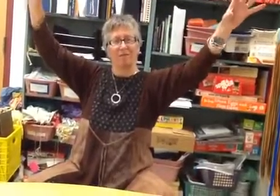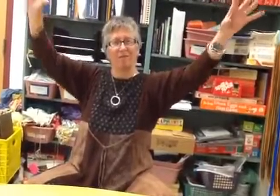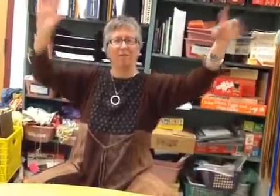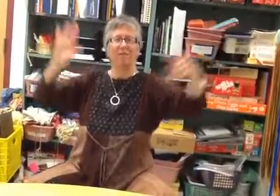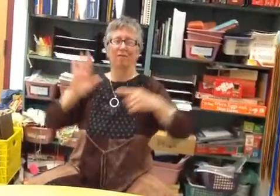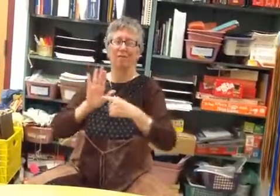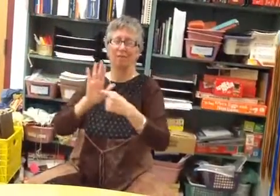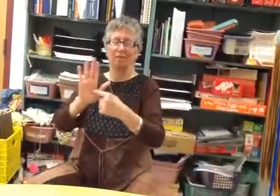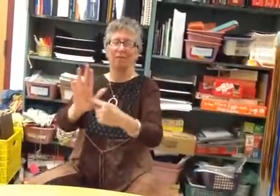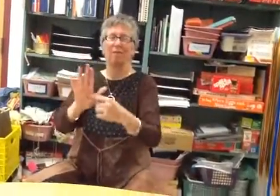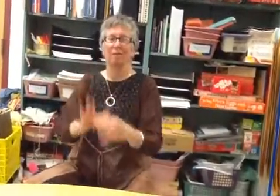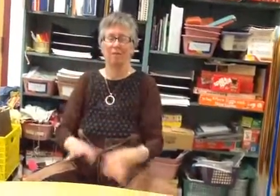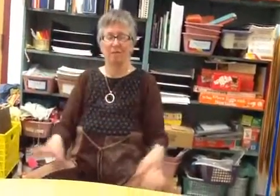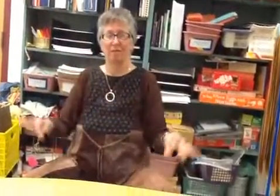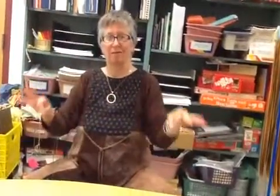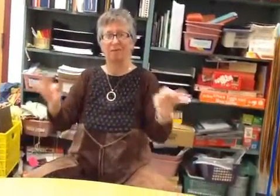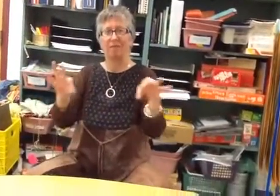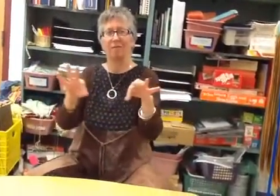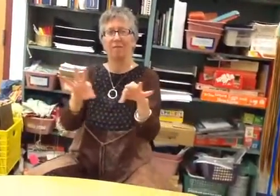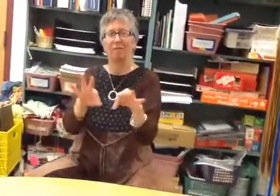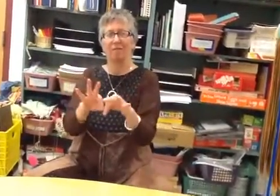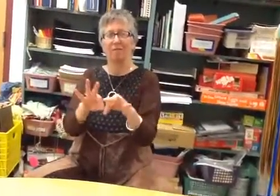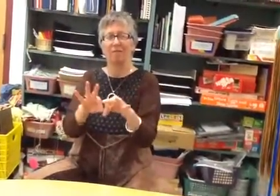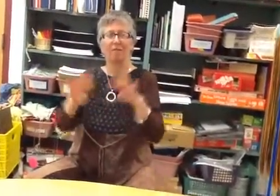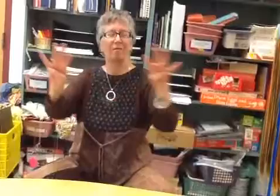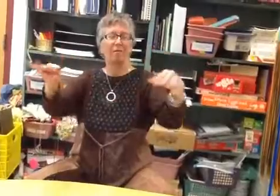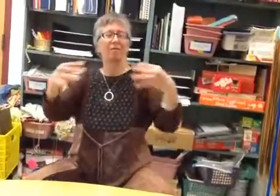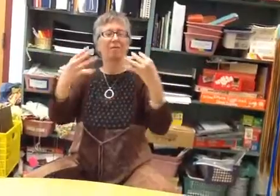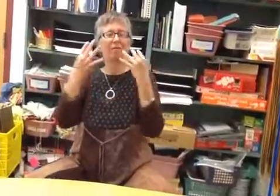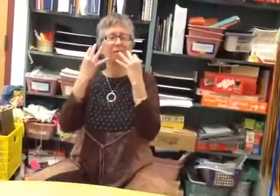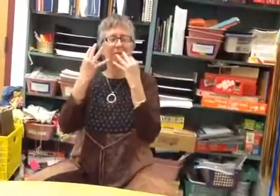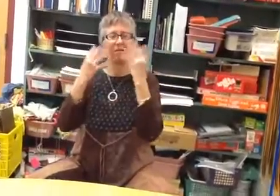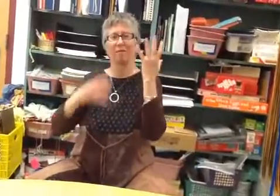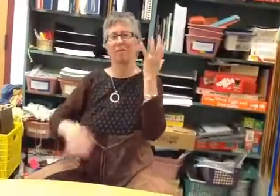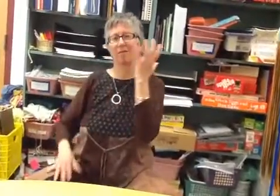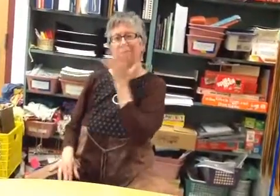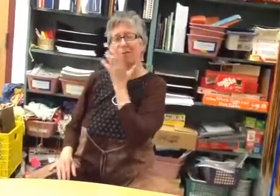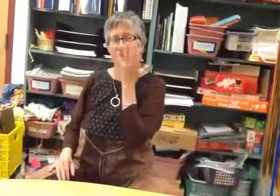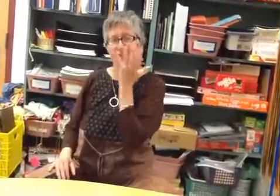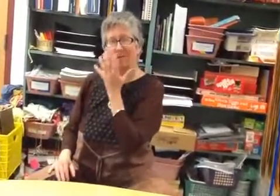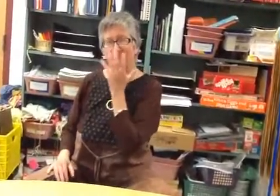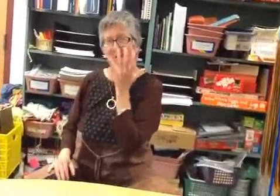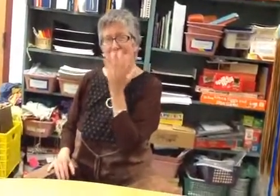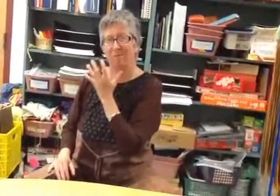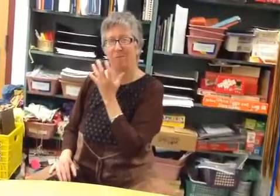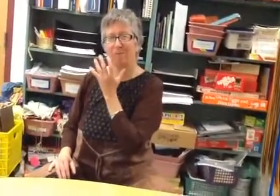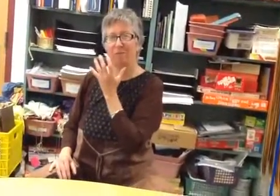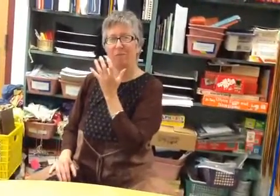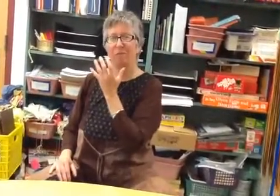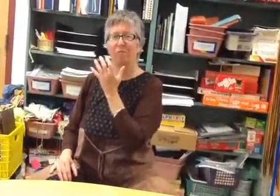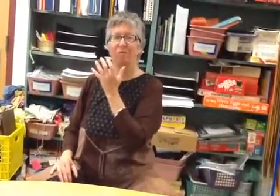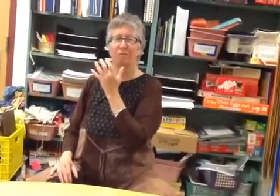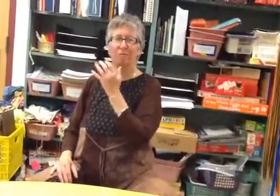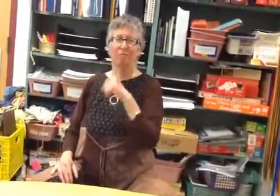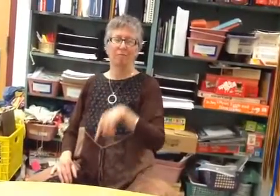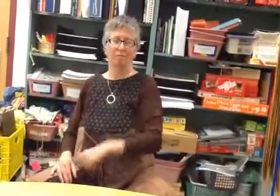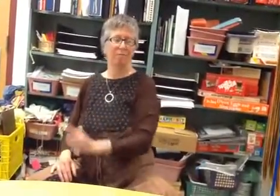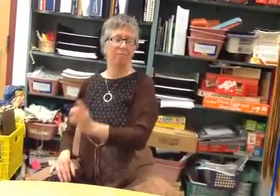you're worth. Make 'em go, oh, oh, oh, as you shoot across the